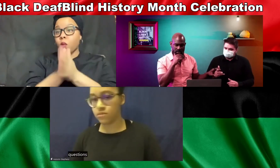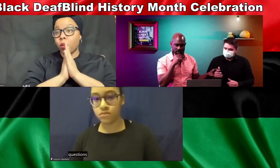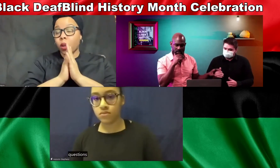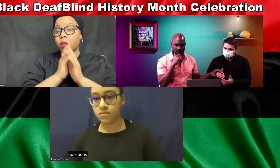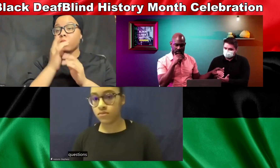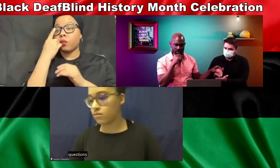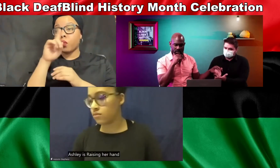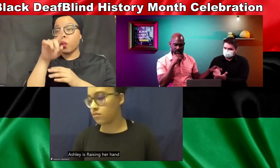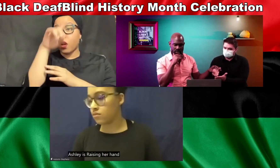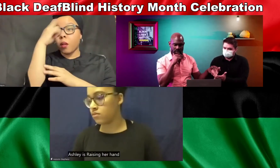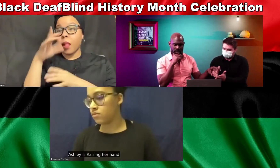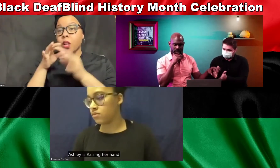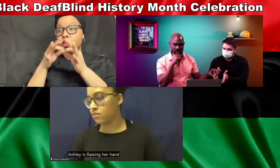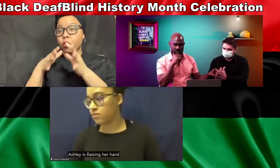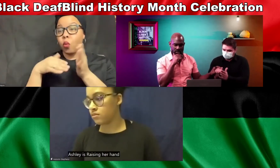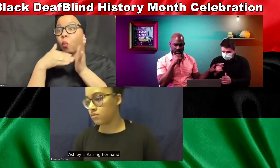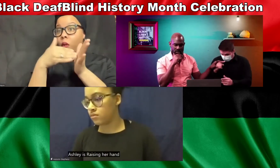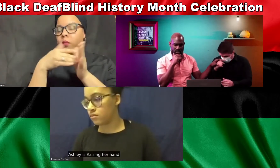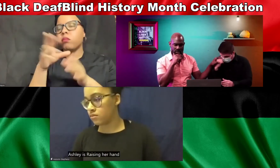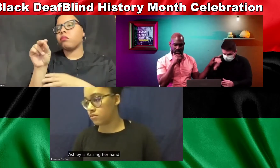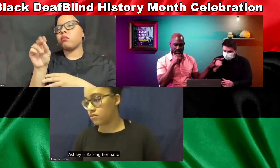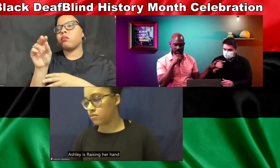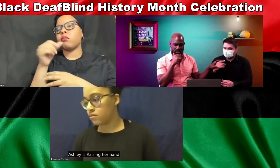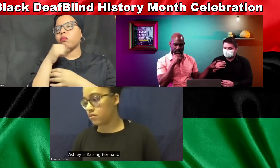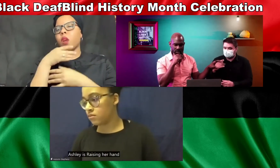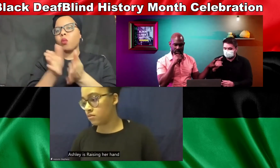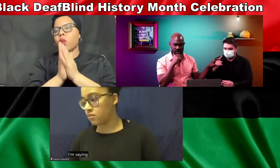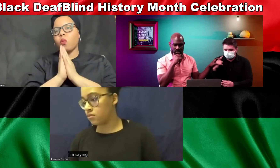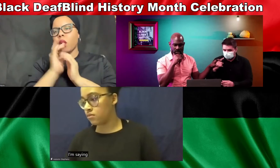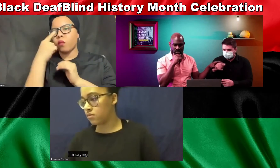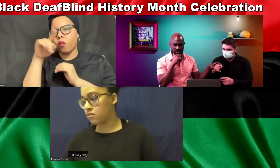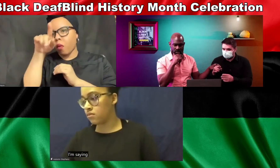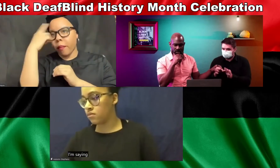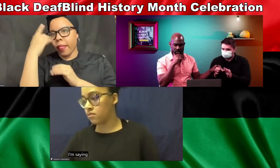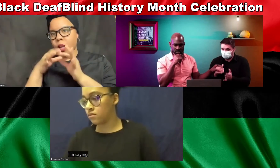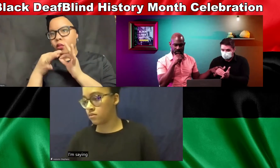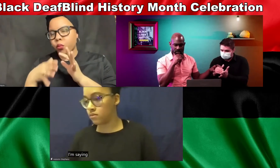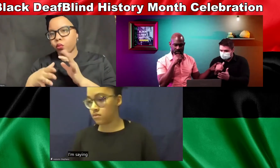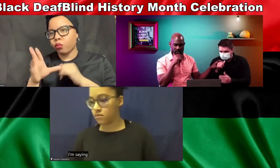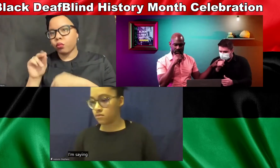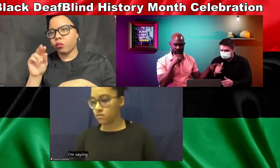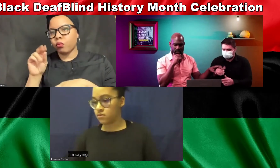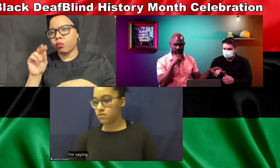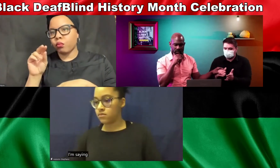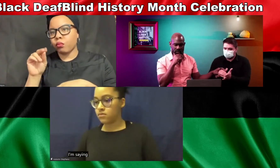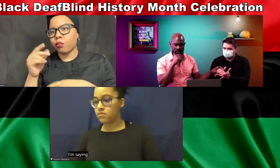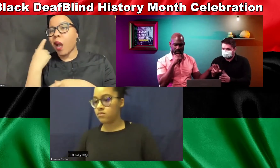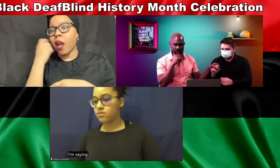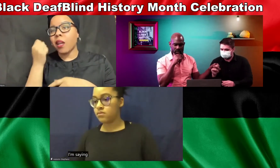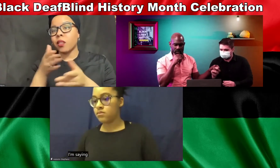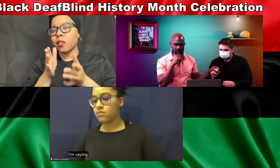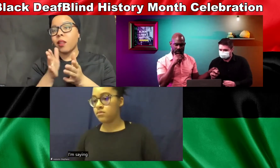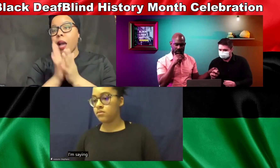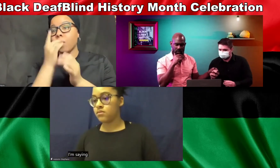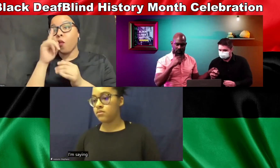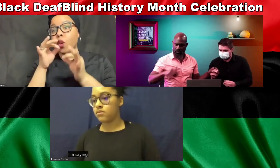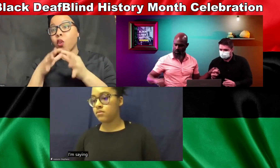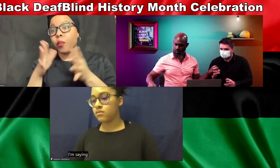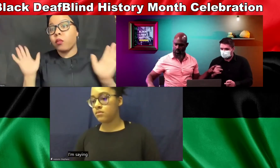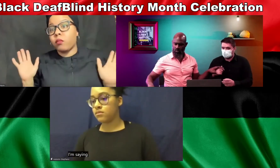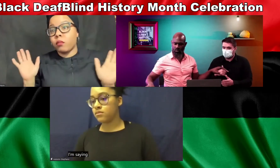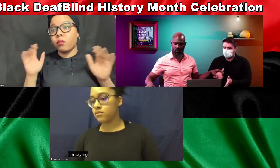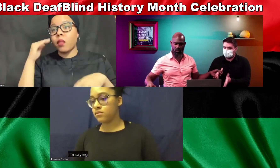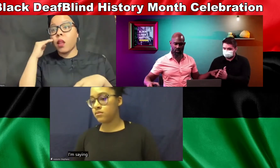and saying, quite often I actually don't request a Black interpreter.